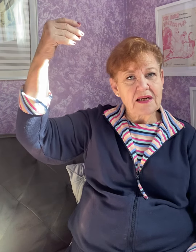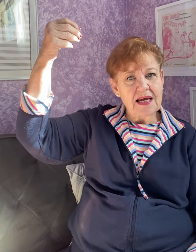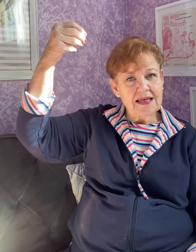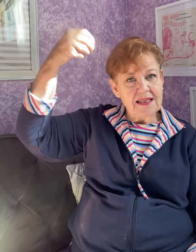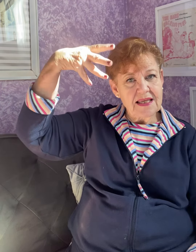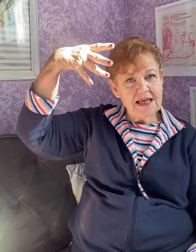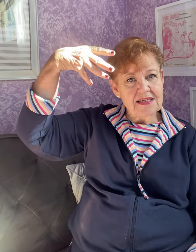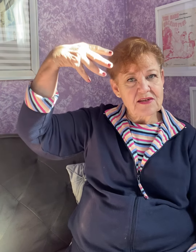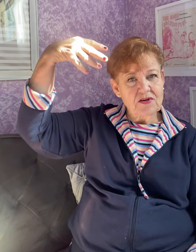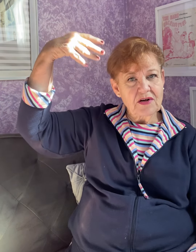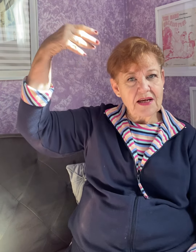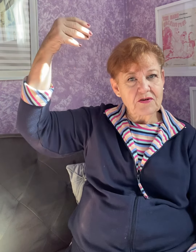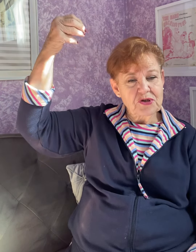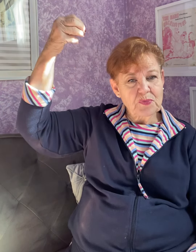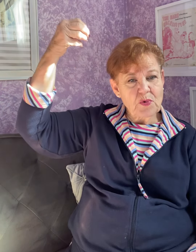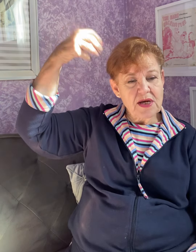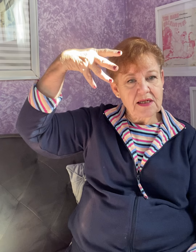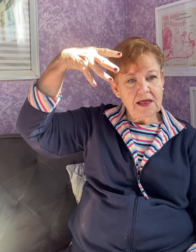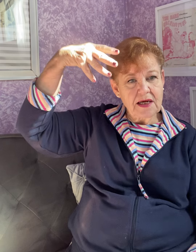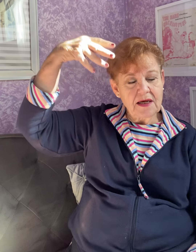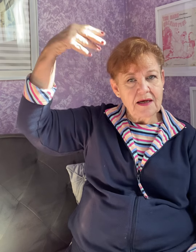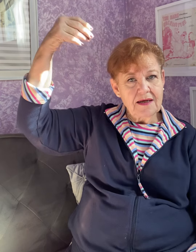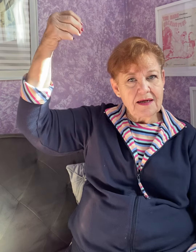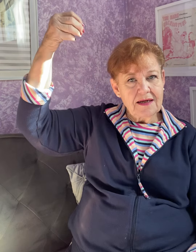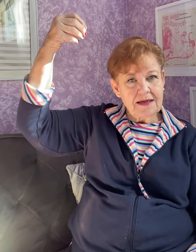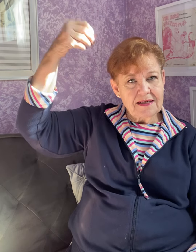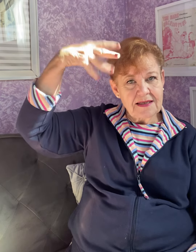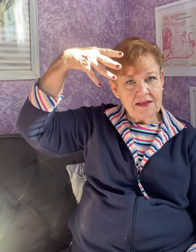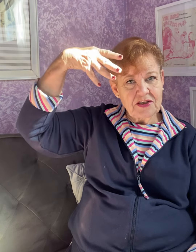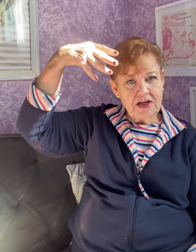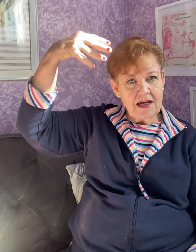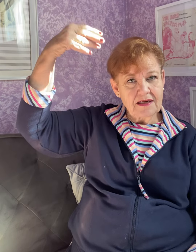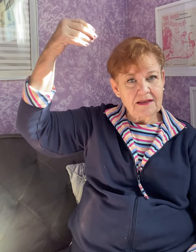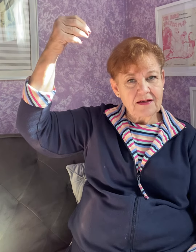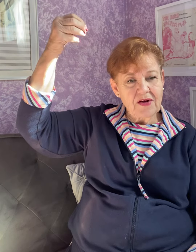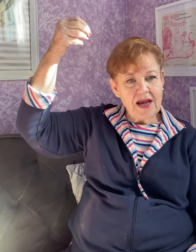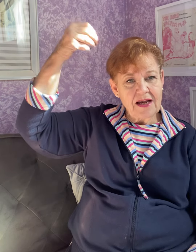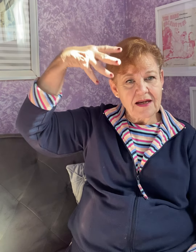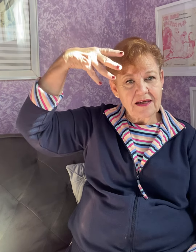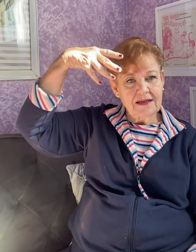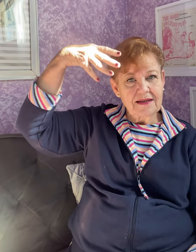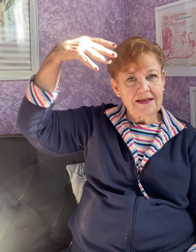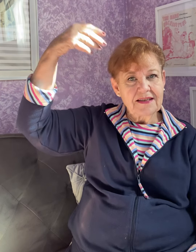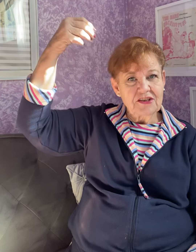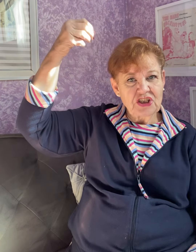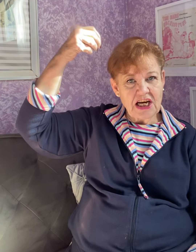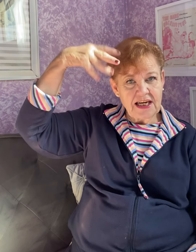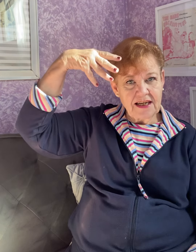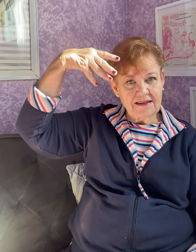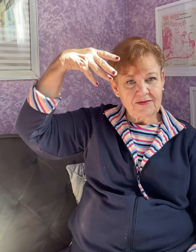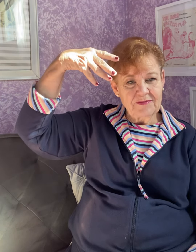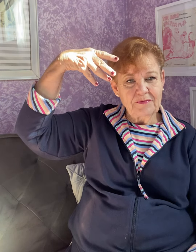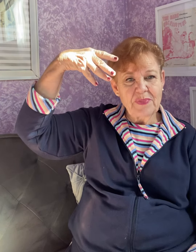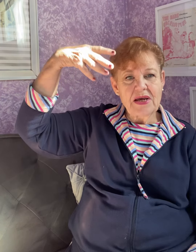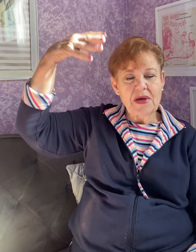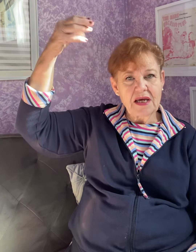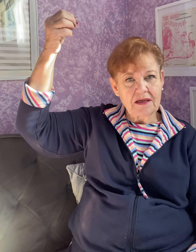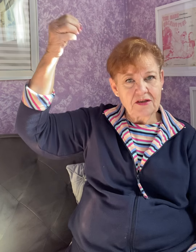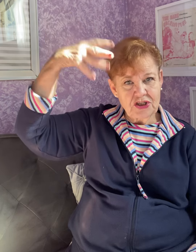like this. You're sprinkling sunshine. Okay, shining, beaming,